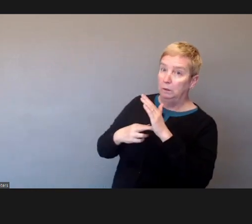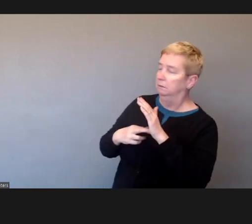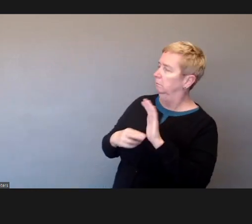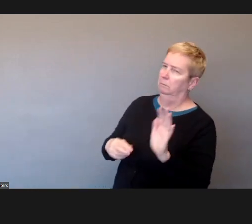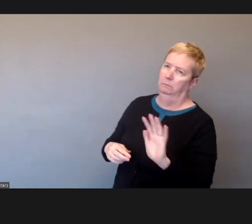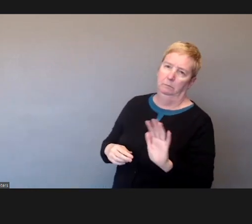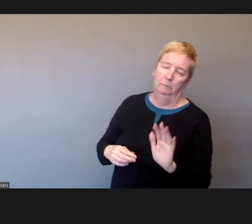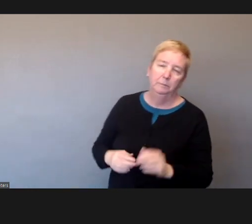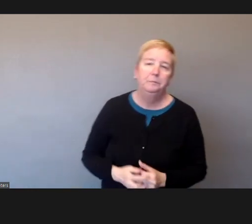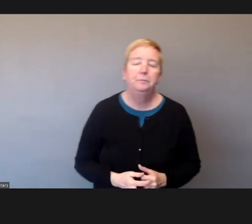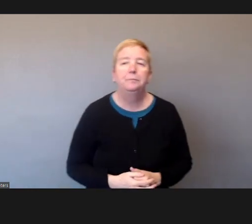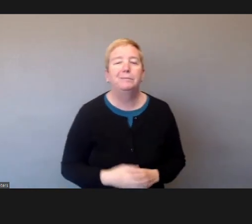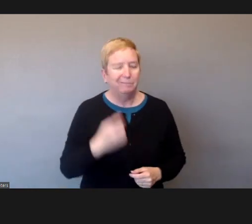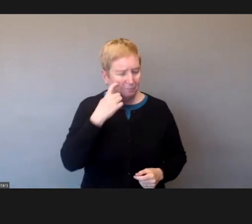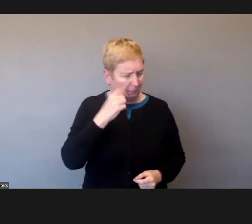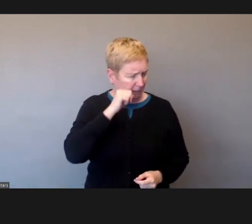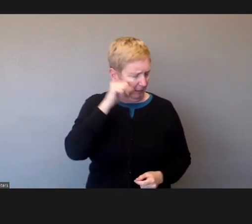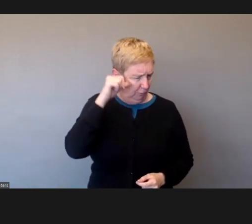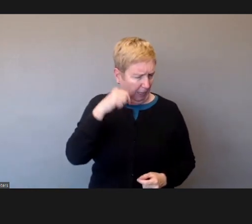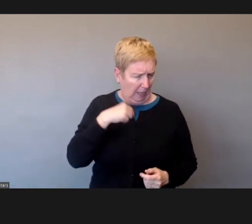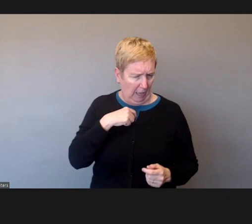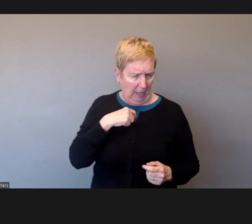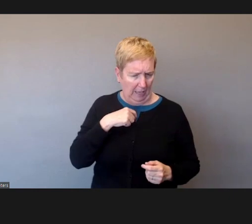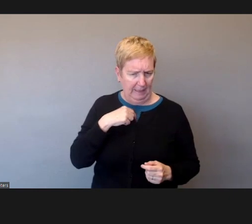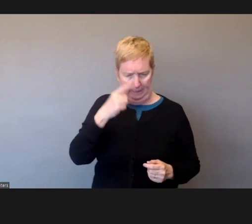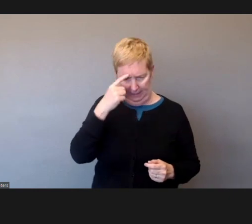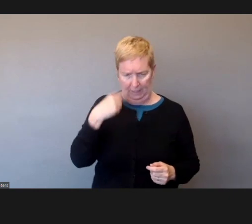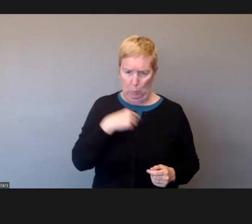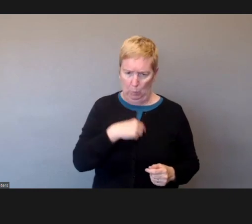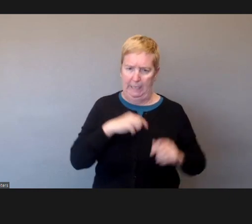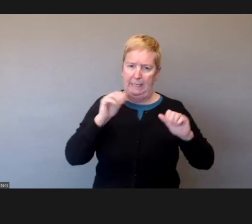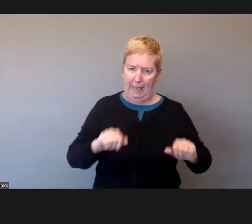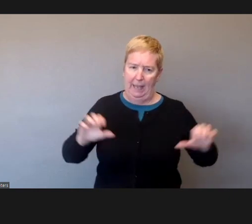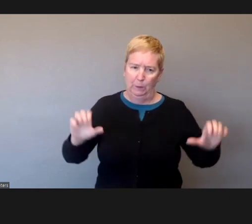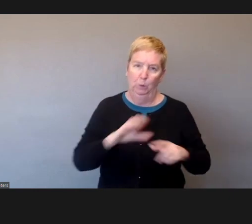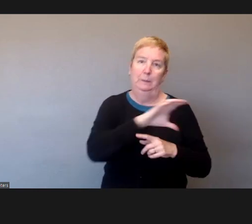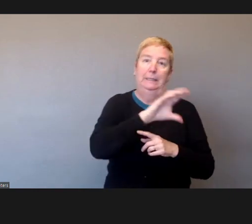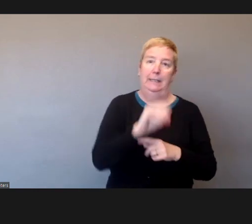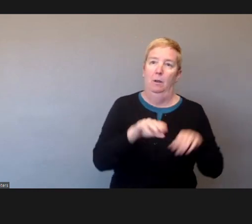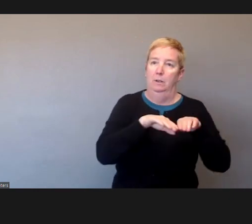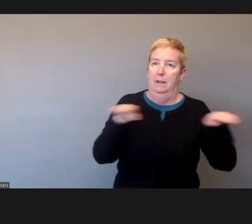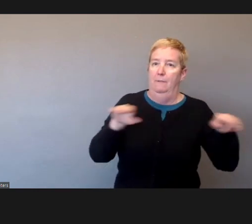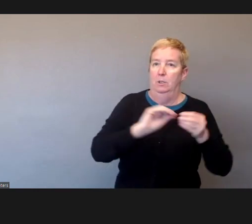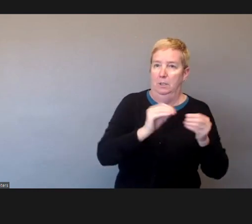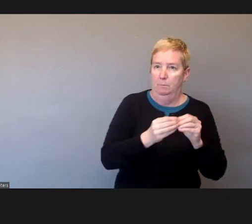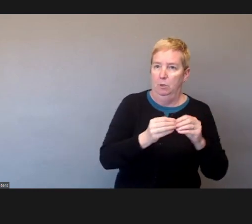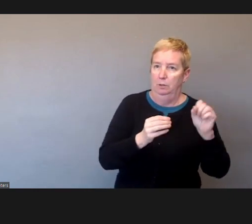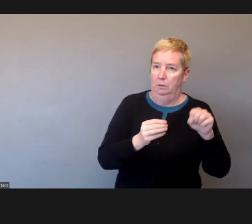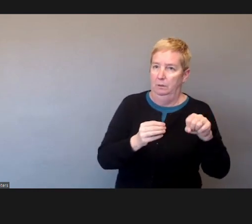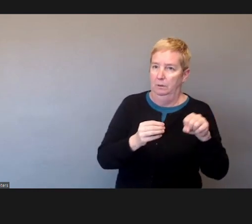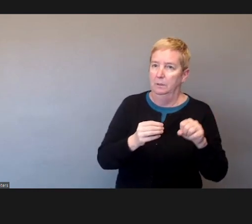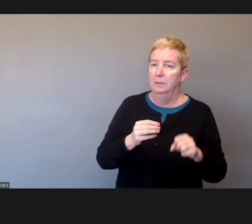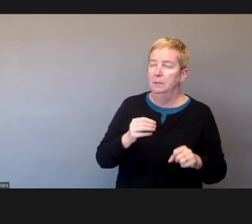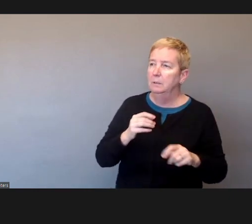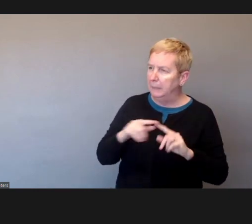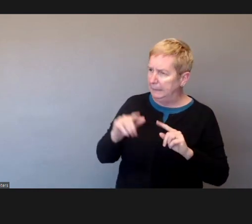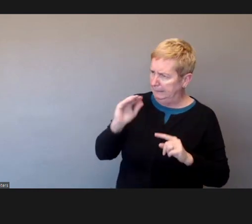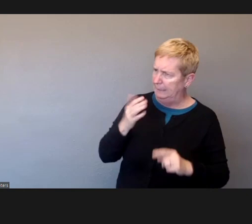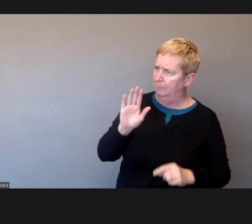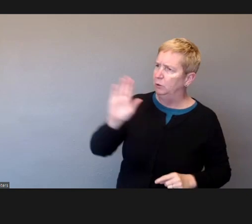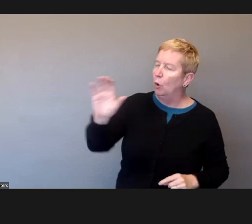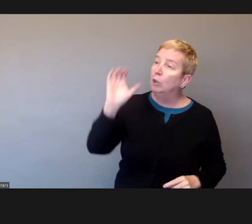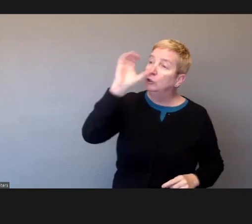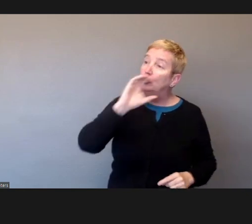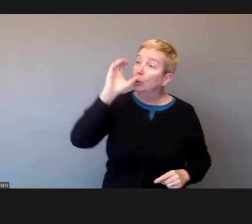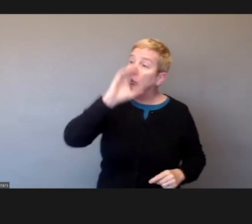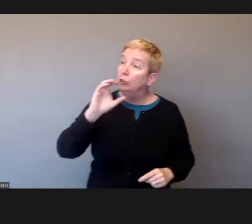and I'm pretty sure we can do that at the county level. I can't commit to that today, but it sounds like the search you're doing would